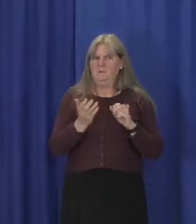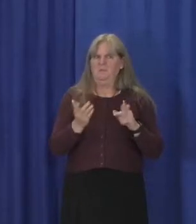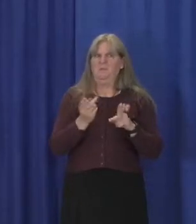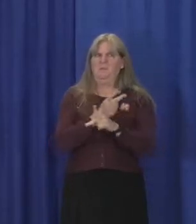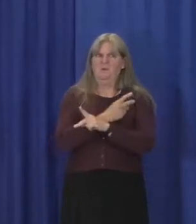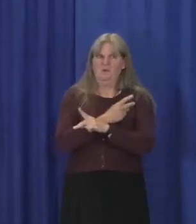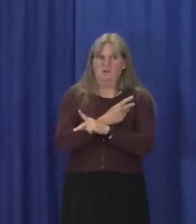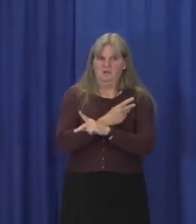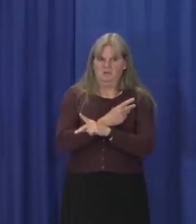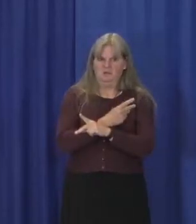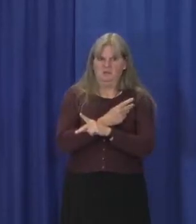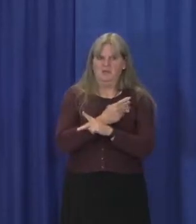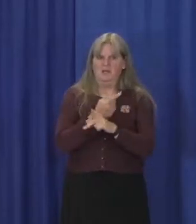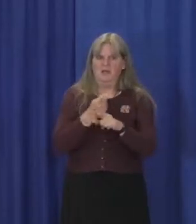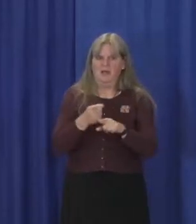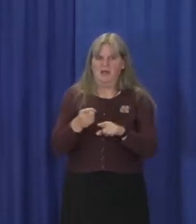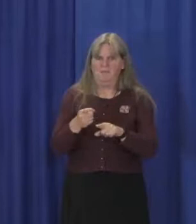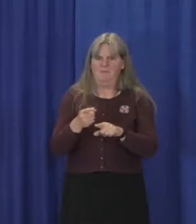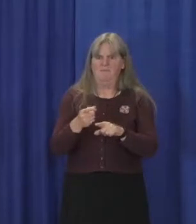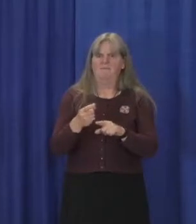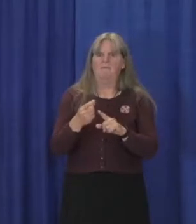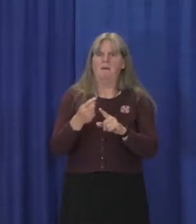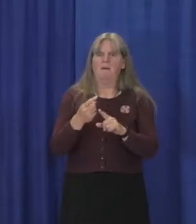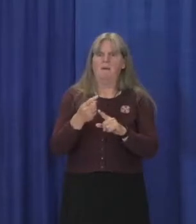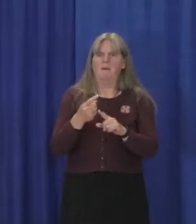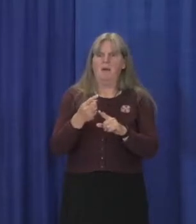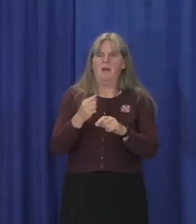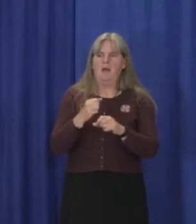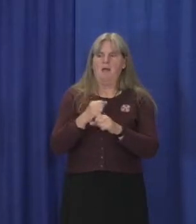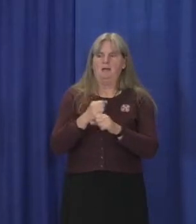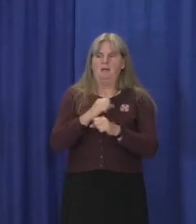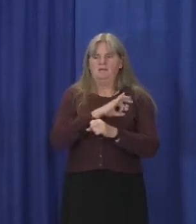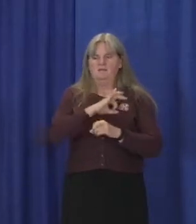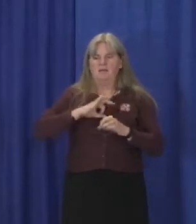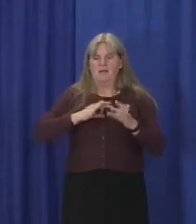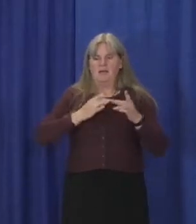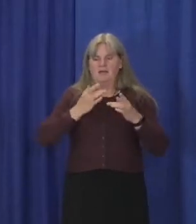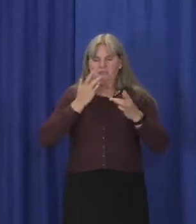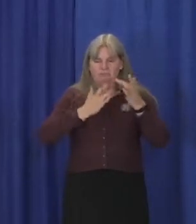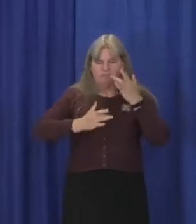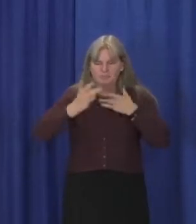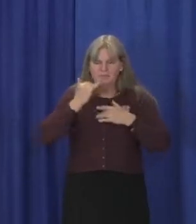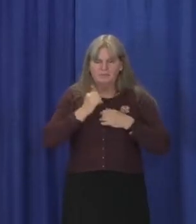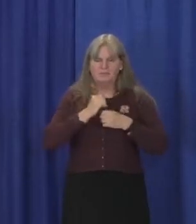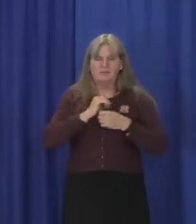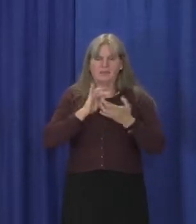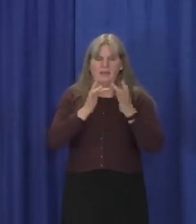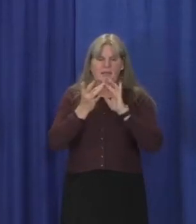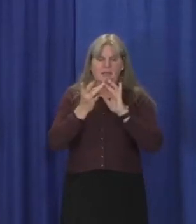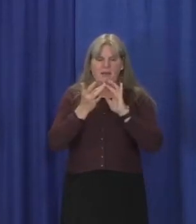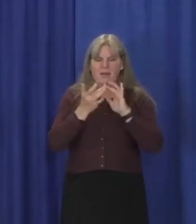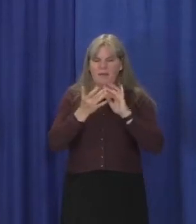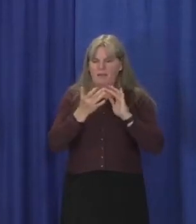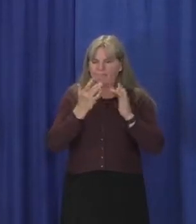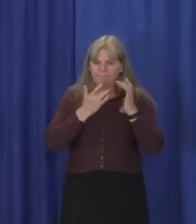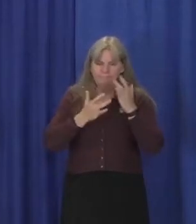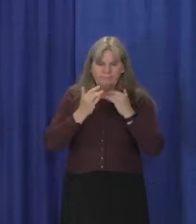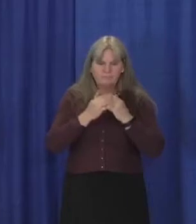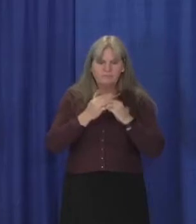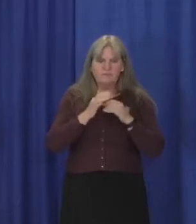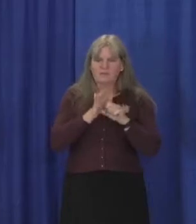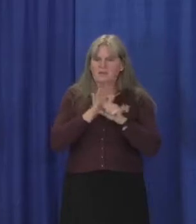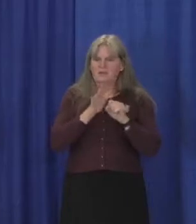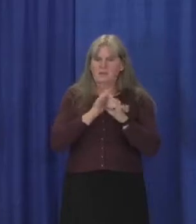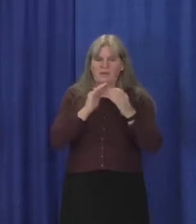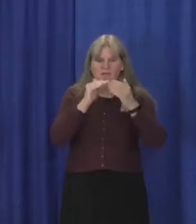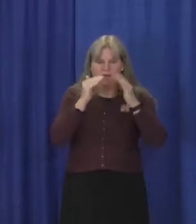problems caused by COVID-19, staff shortages, internet shortages, a lack of housing,